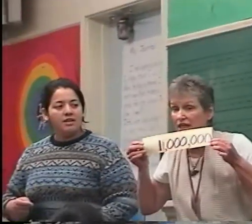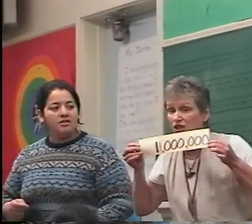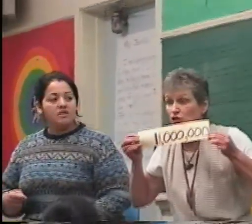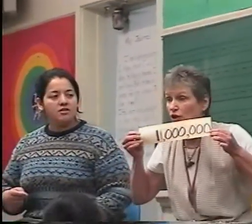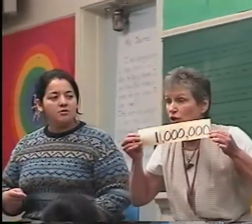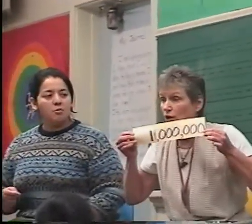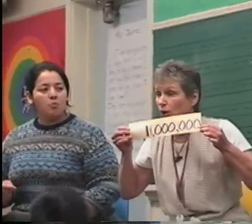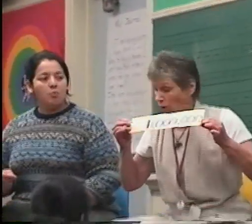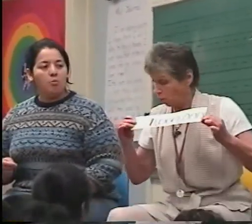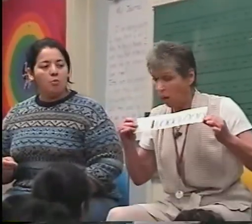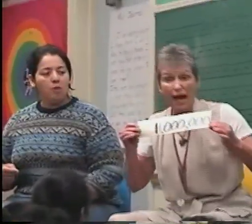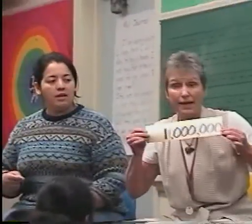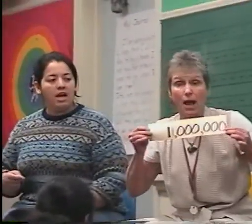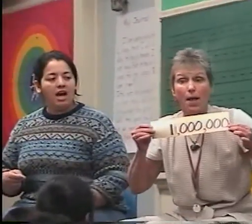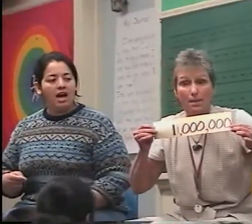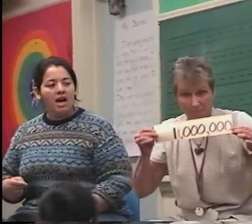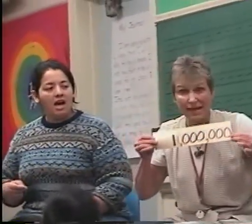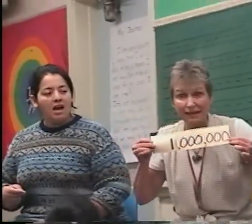We've reached